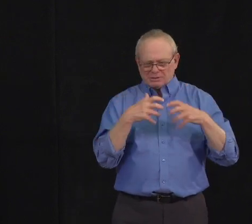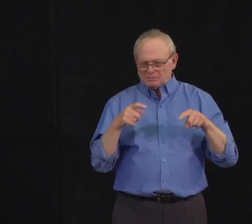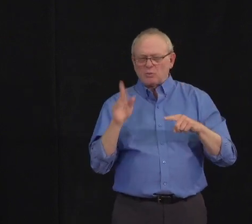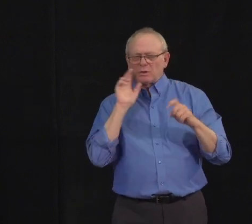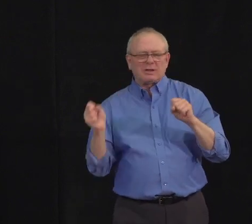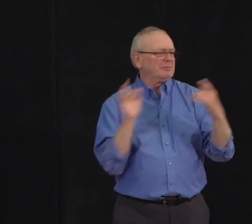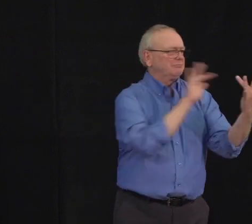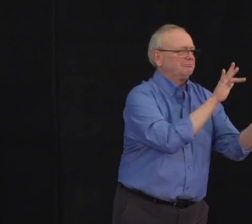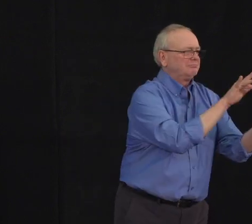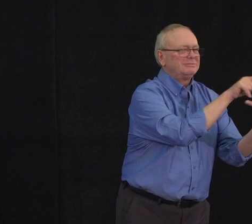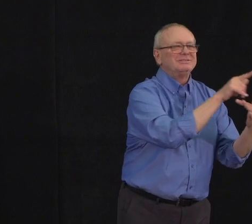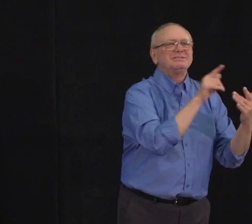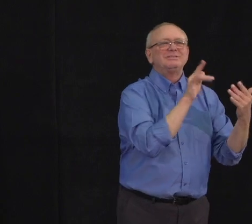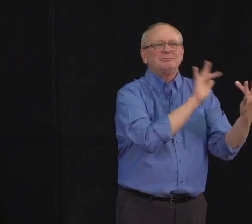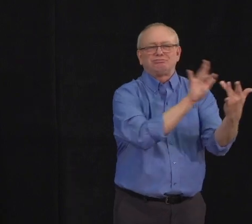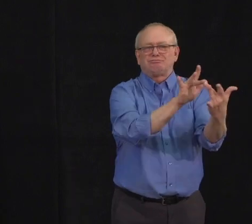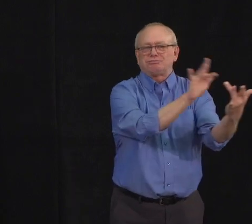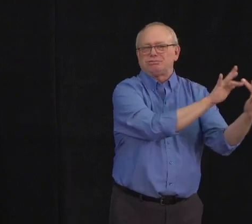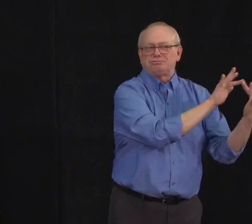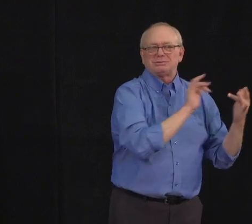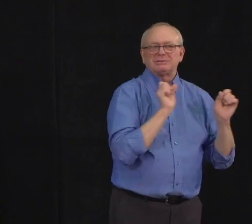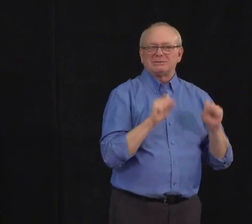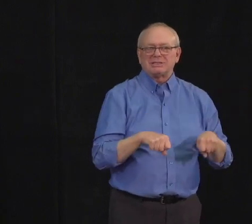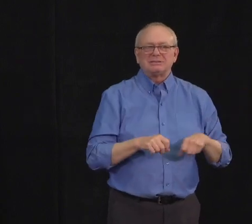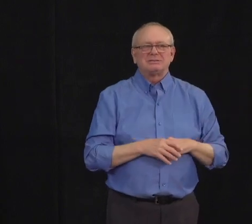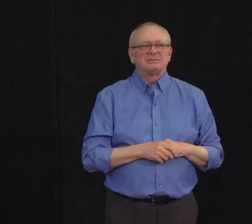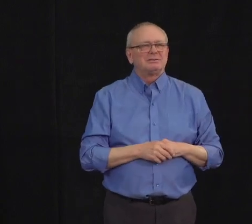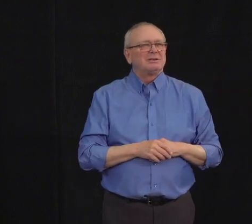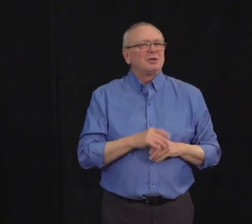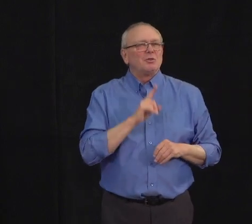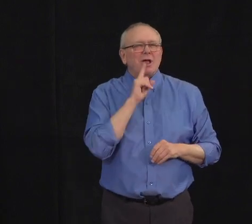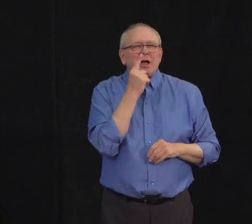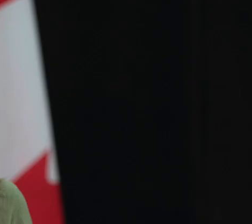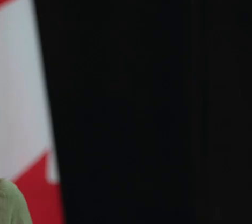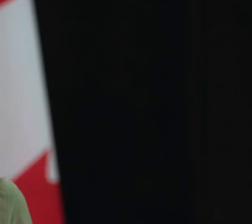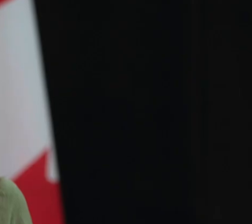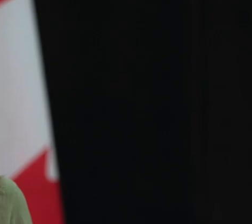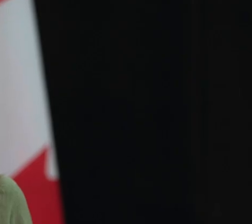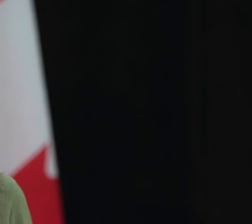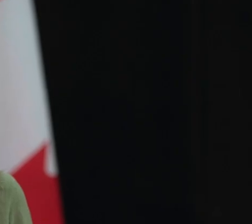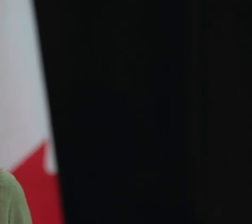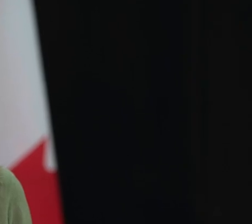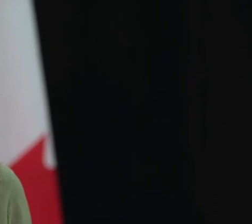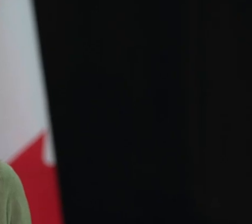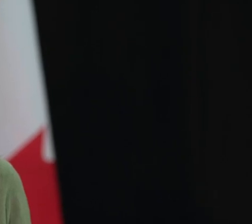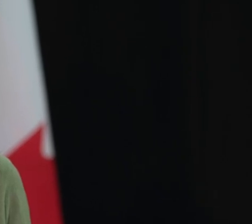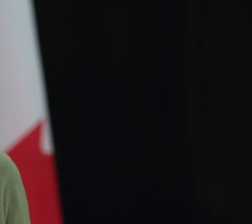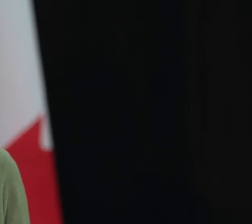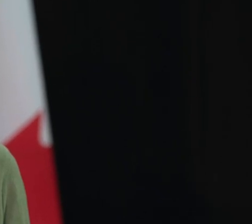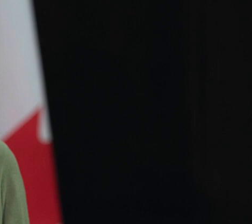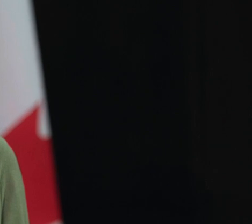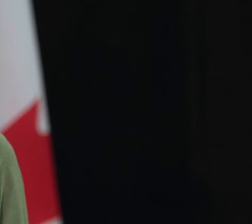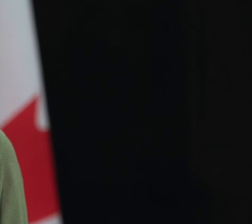of data. This is the only information you are asked to provide, and providing this